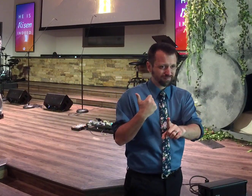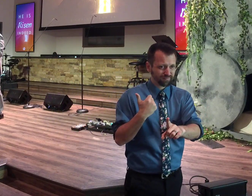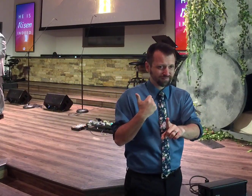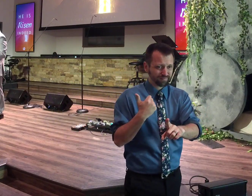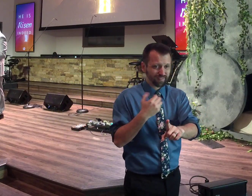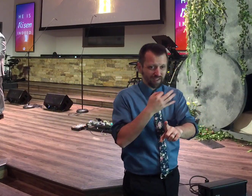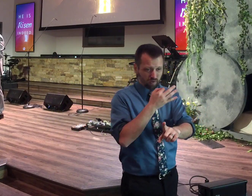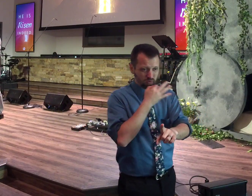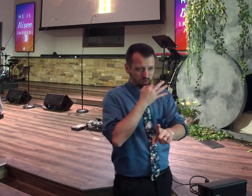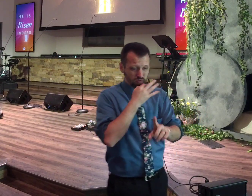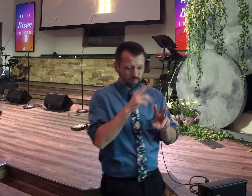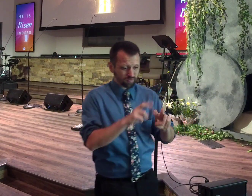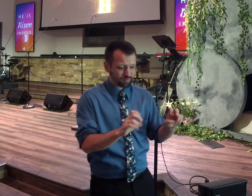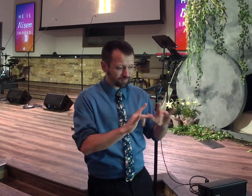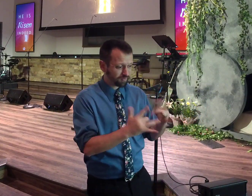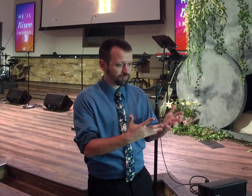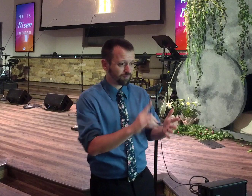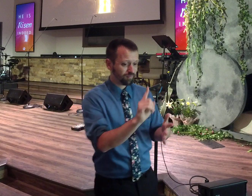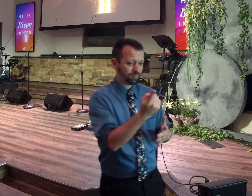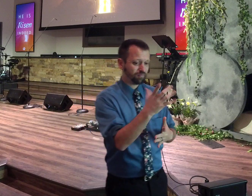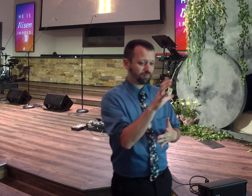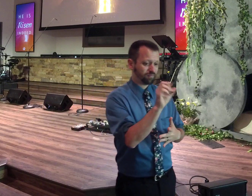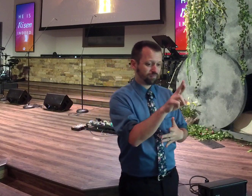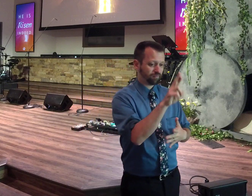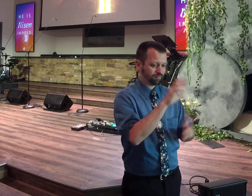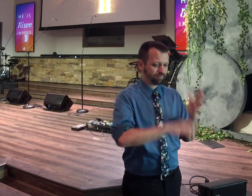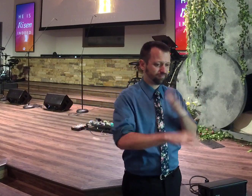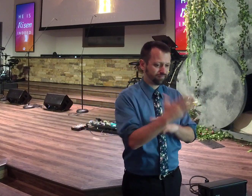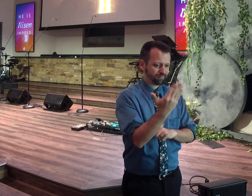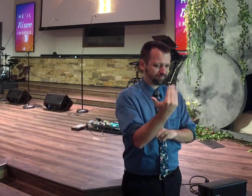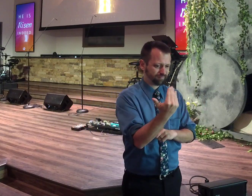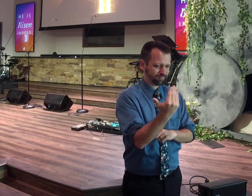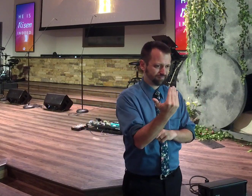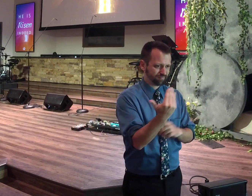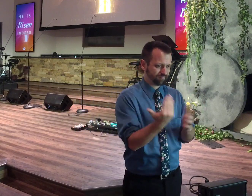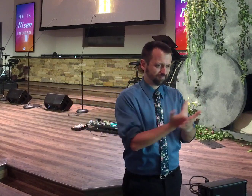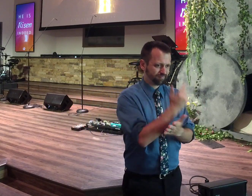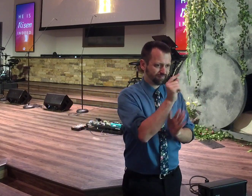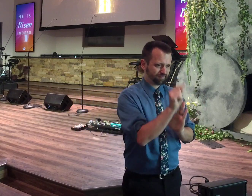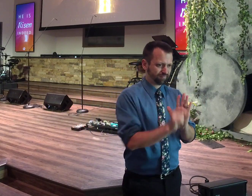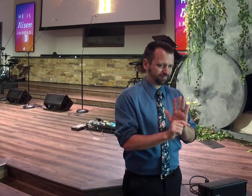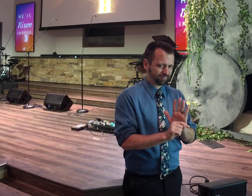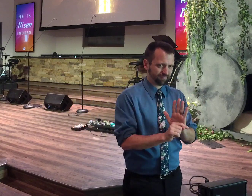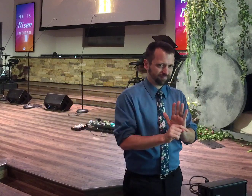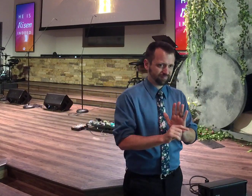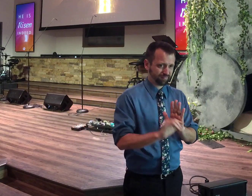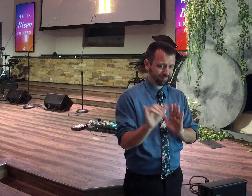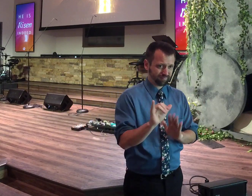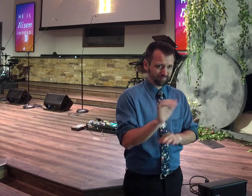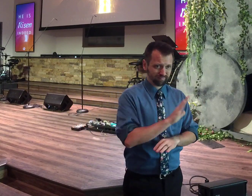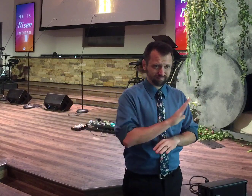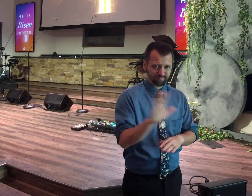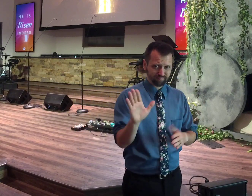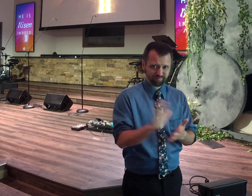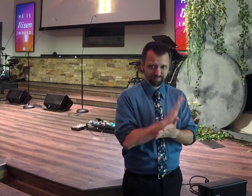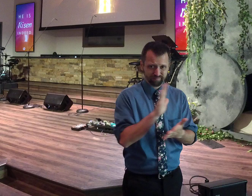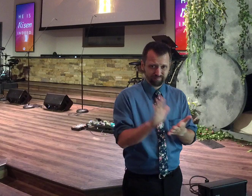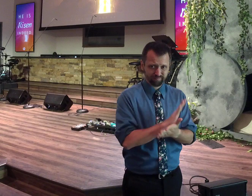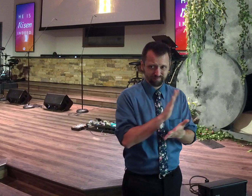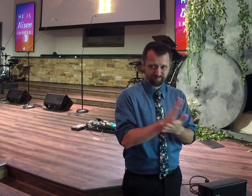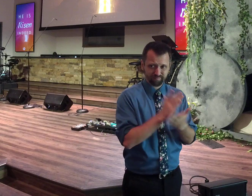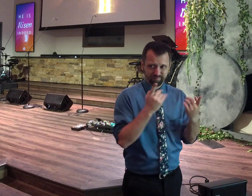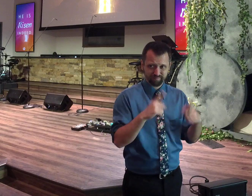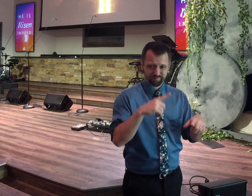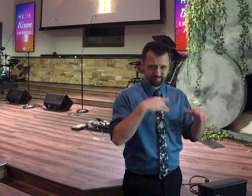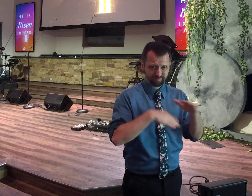God, but if you want to turn there, we're going to be in 1 Corinthians chapter 15 in the New Testament. Also, on the handout you received when you came in,